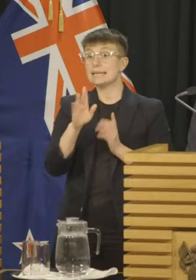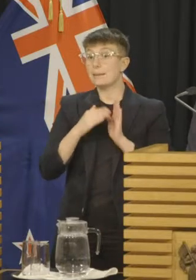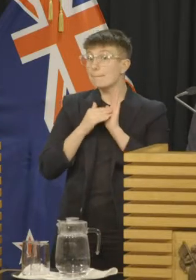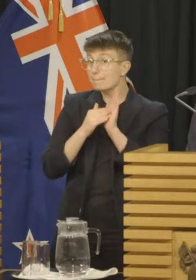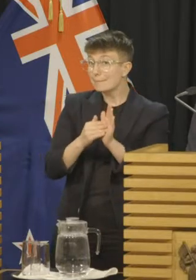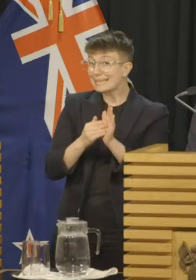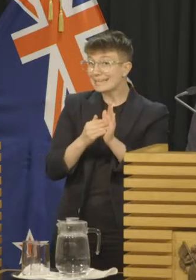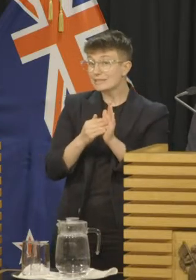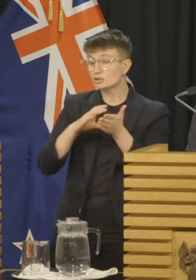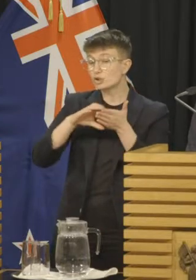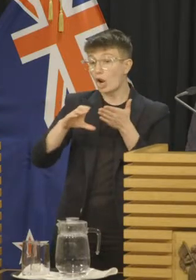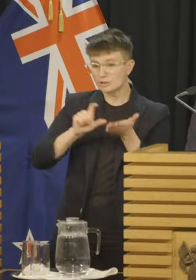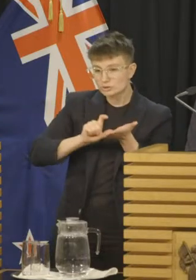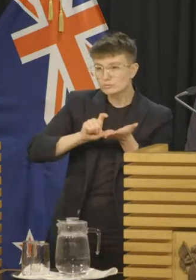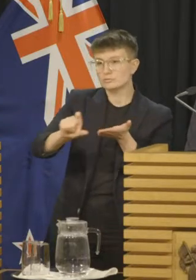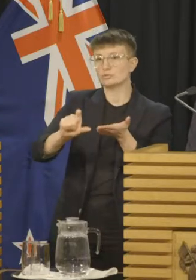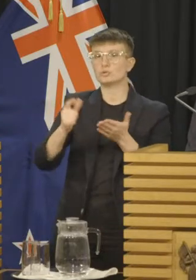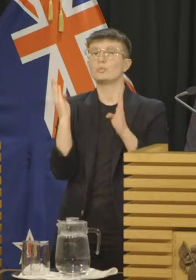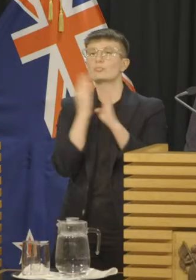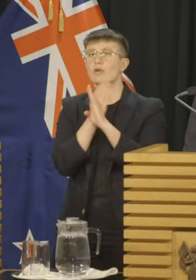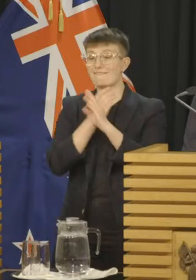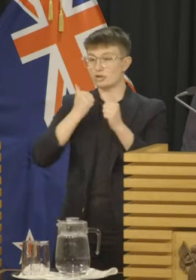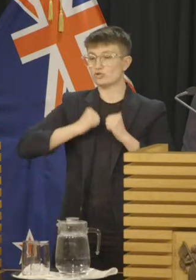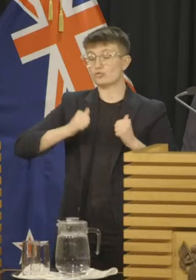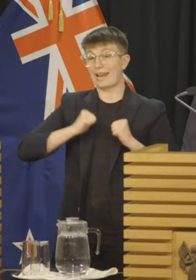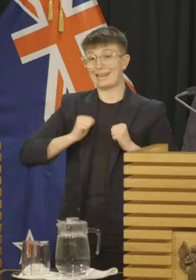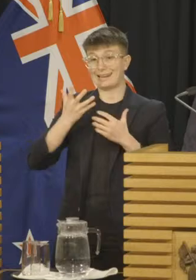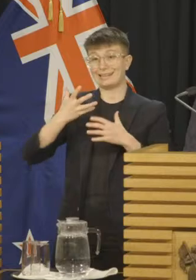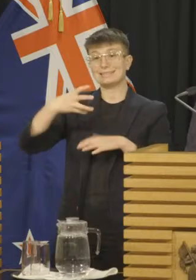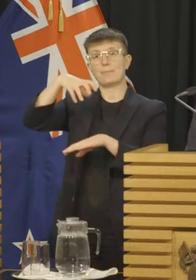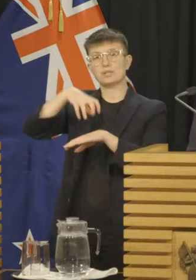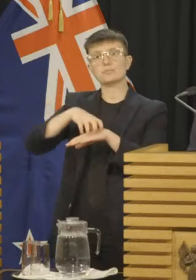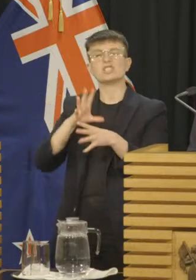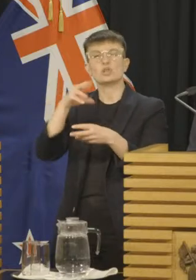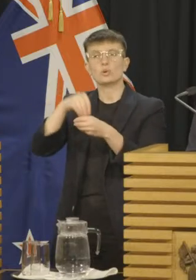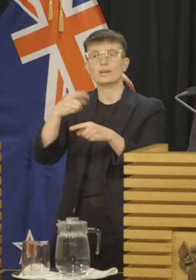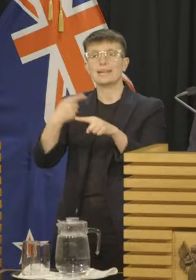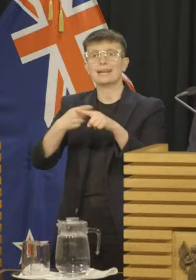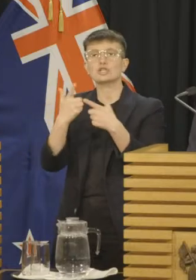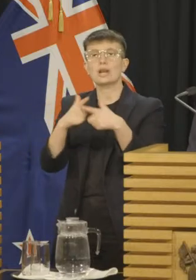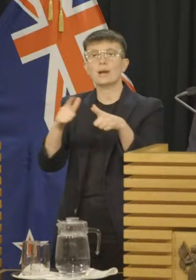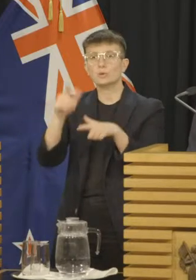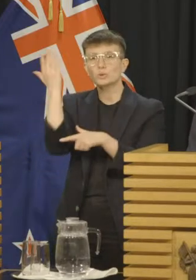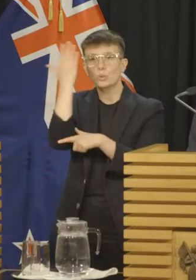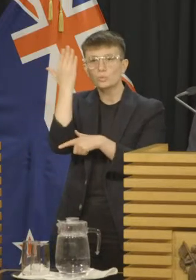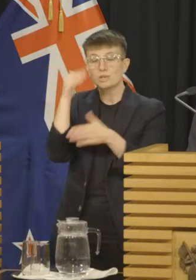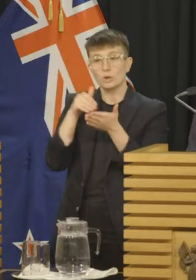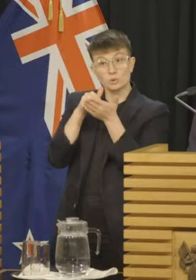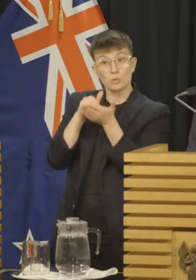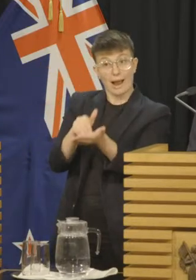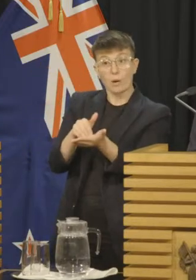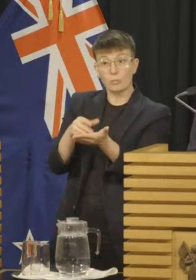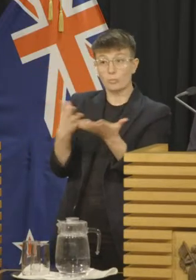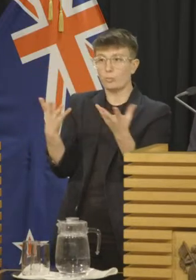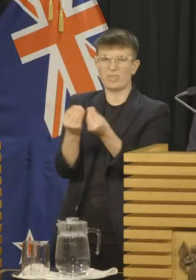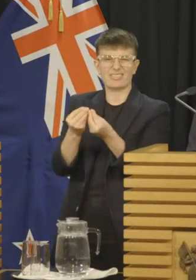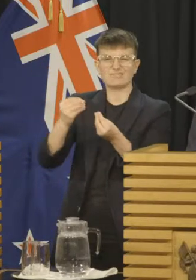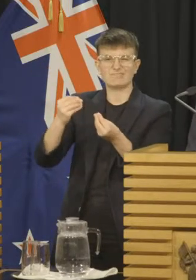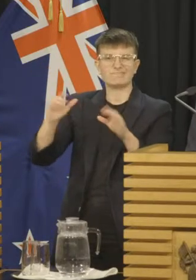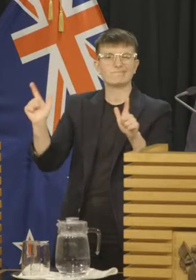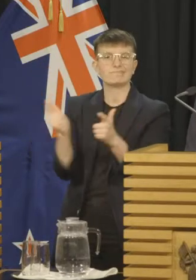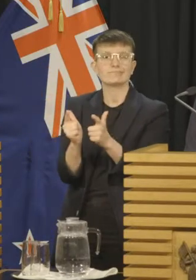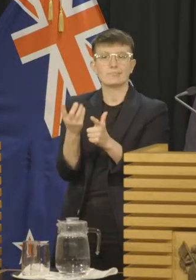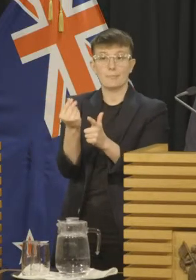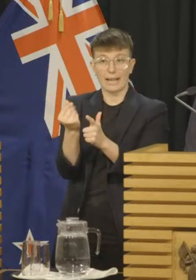including English language schools, to buffer the sharp decline in their revenue, but also to maintain a good foundation